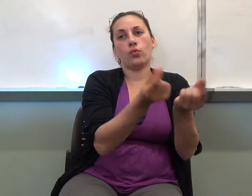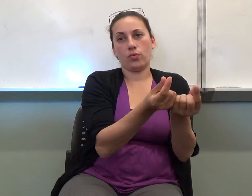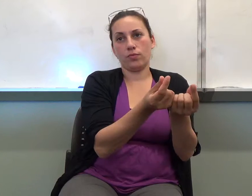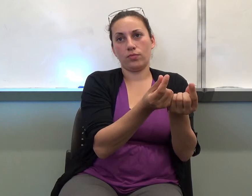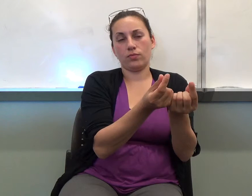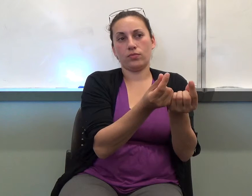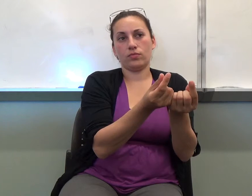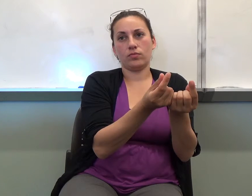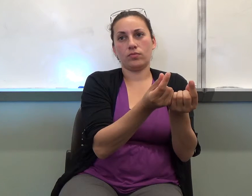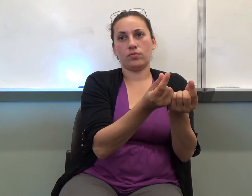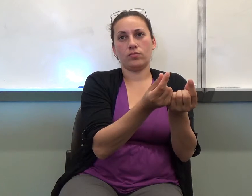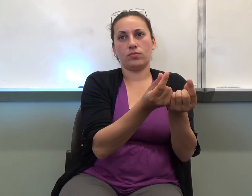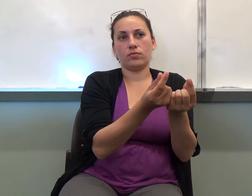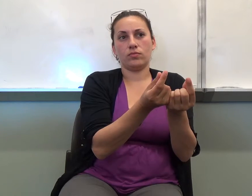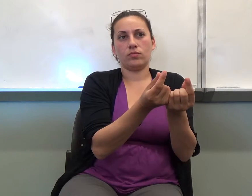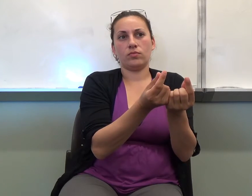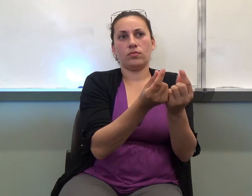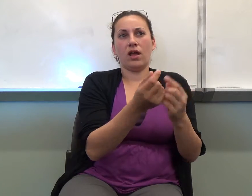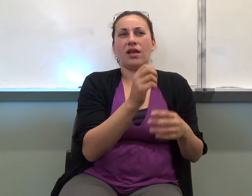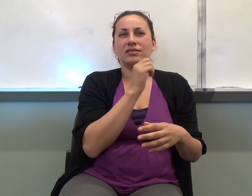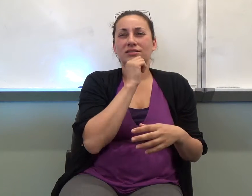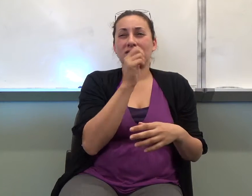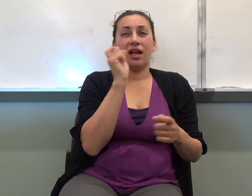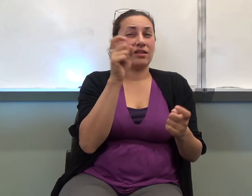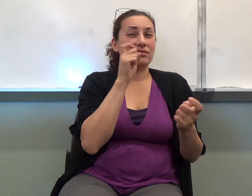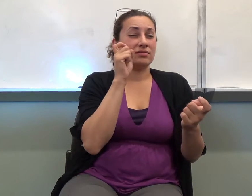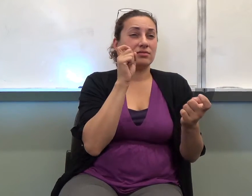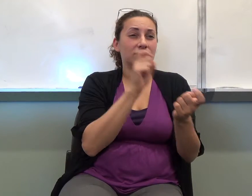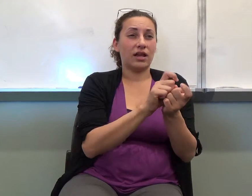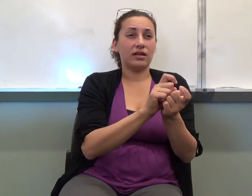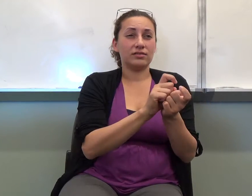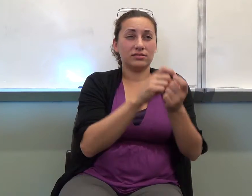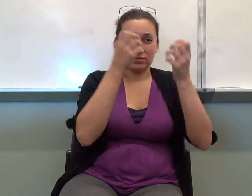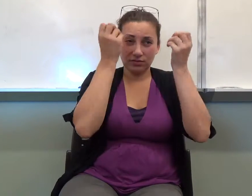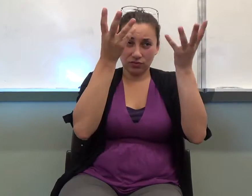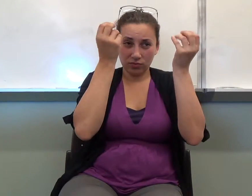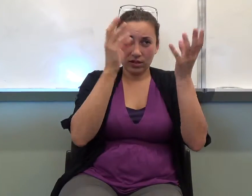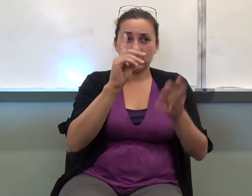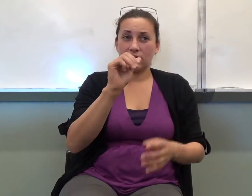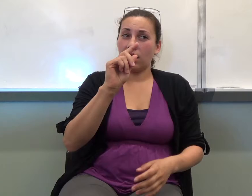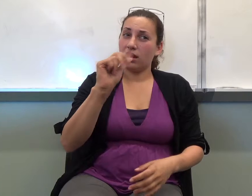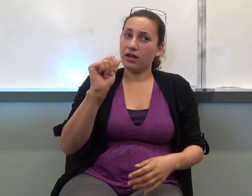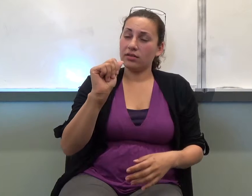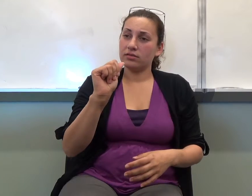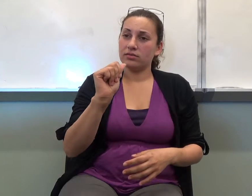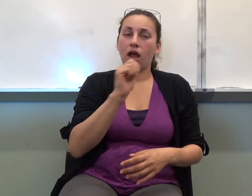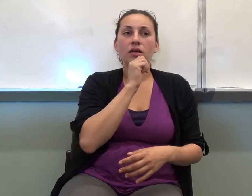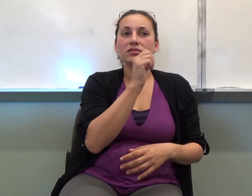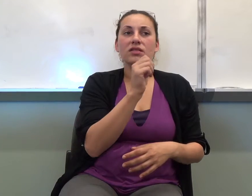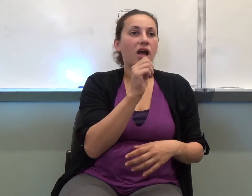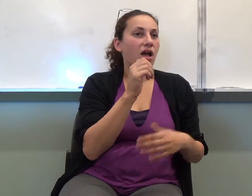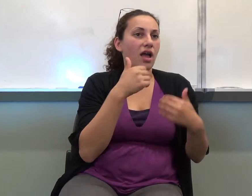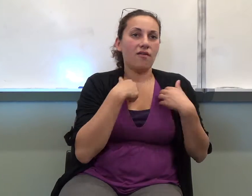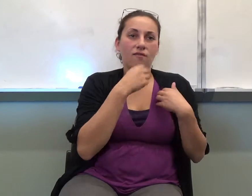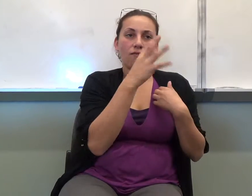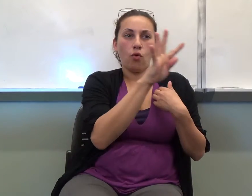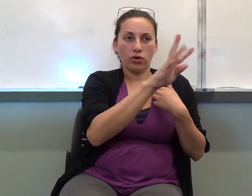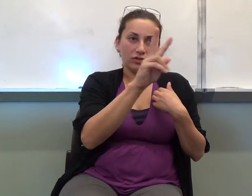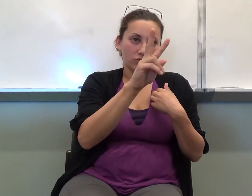not giving everyone very precise data, okay? It's not plotting 42 different points to show you what